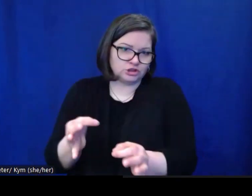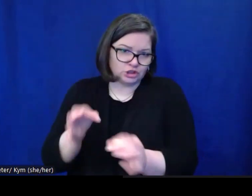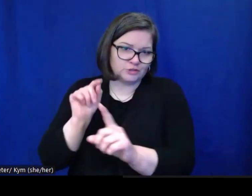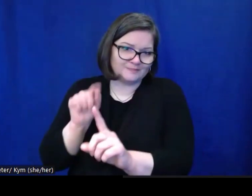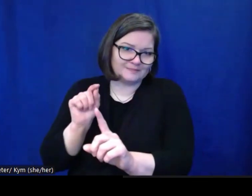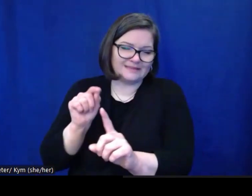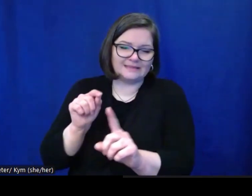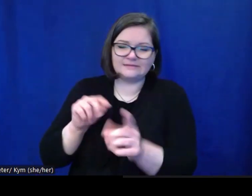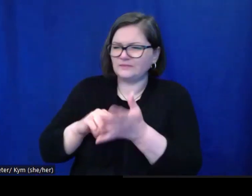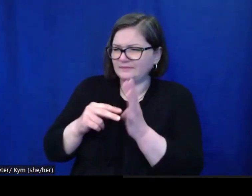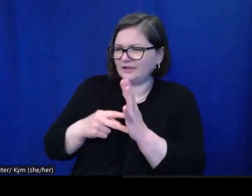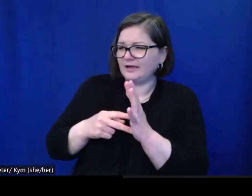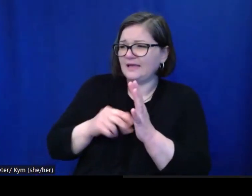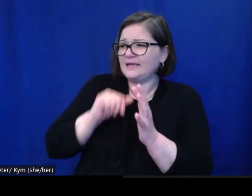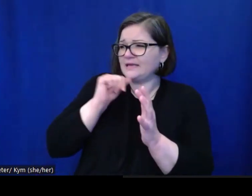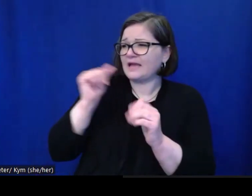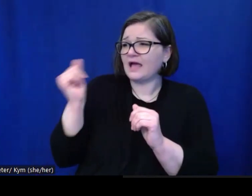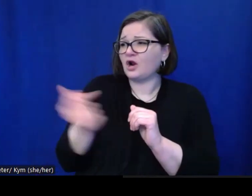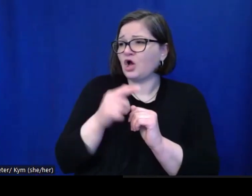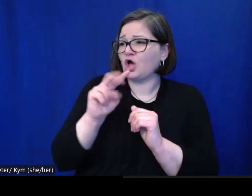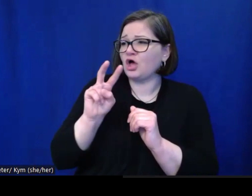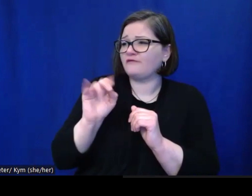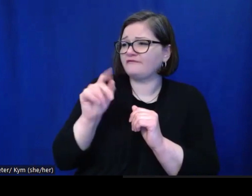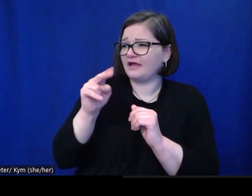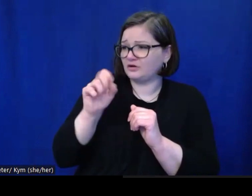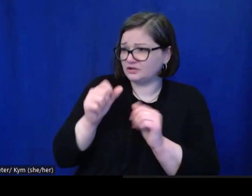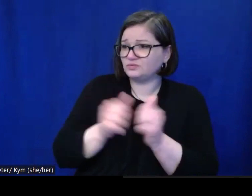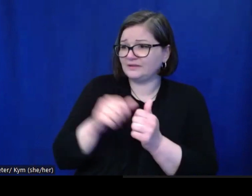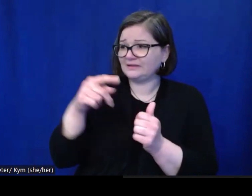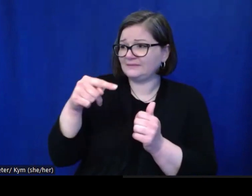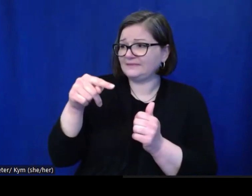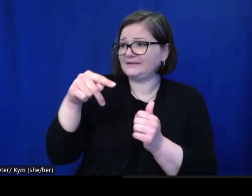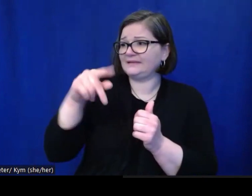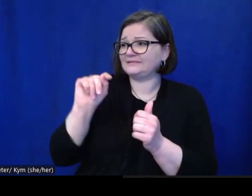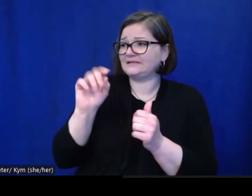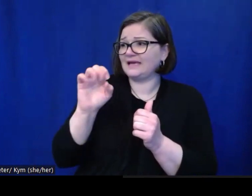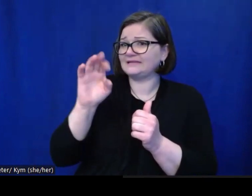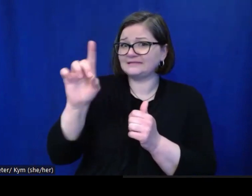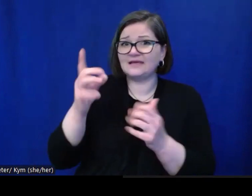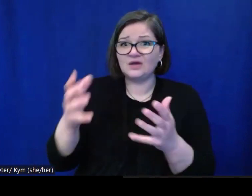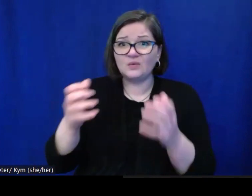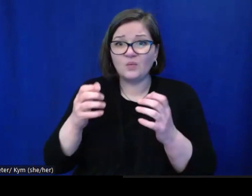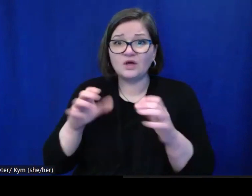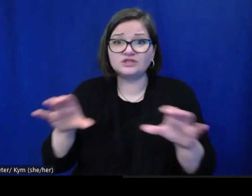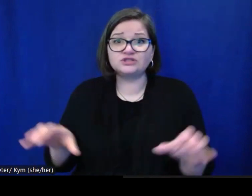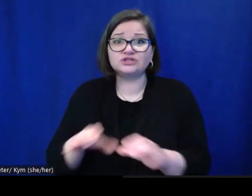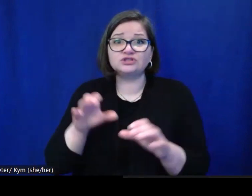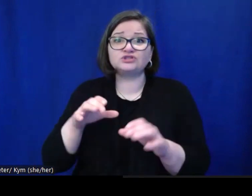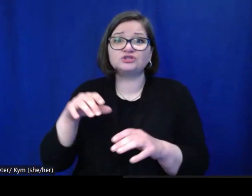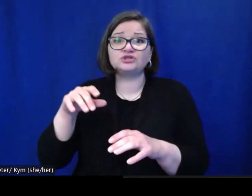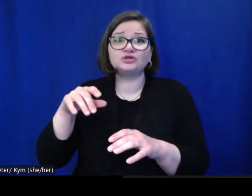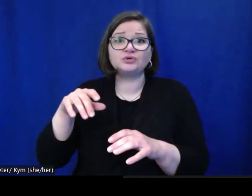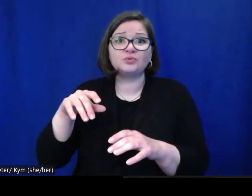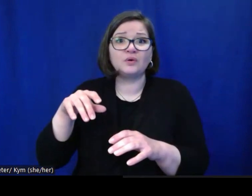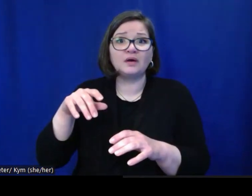that is not every veteran who comes in who has PTSD wants to do trauma processing. That's their